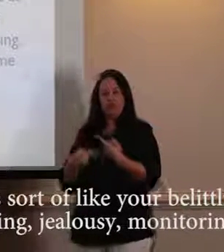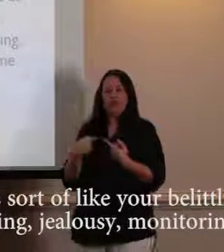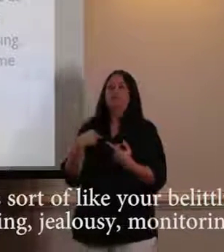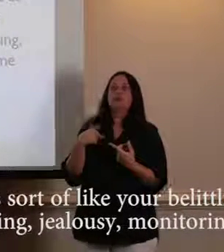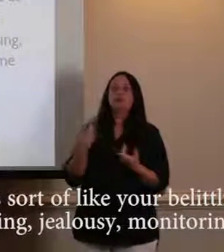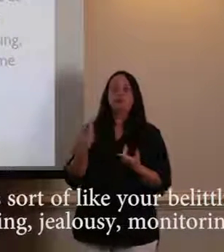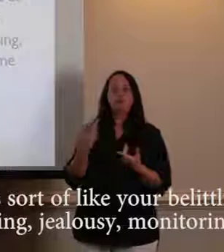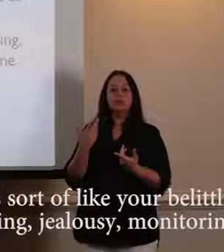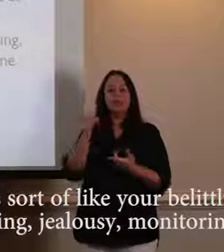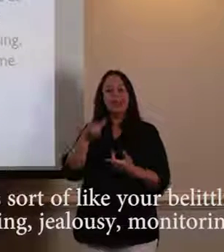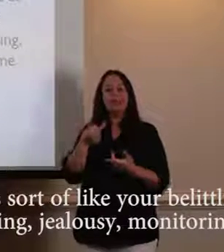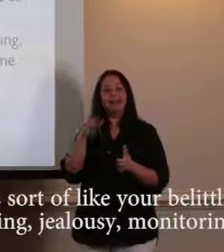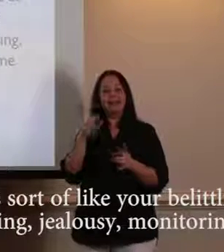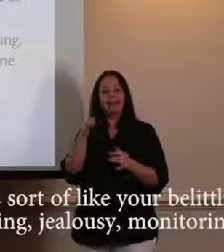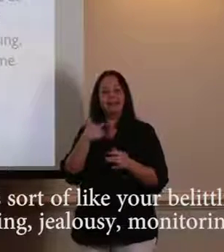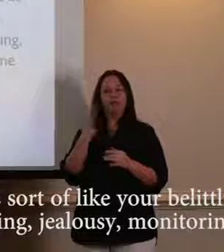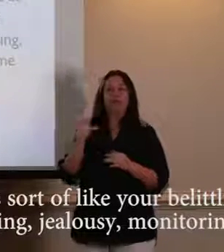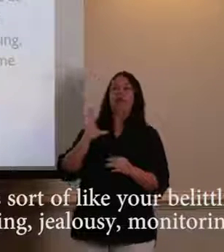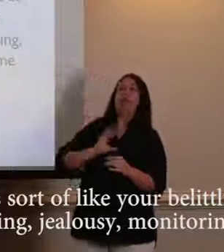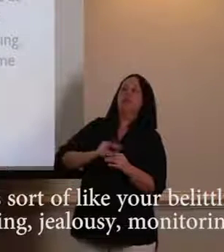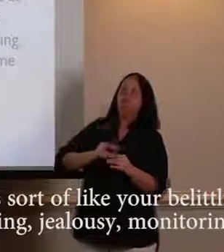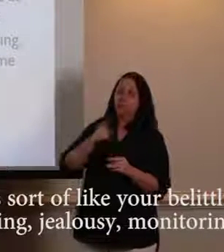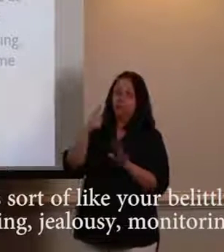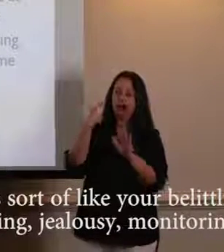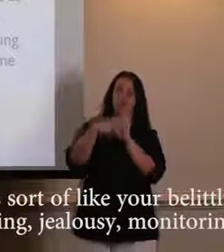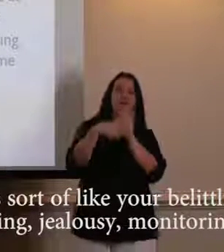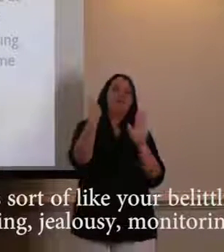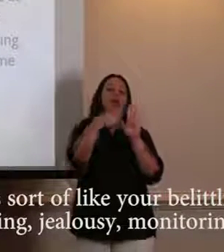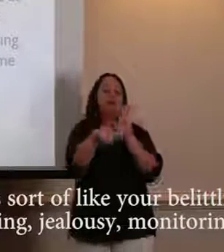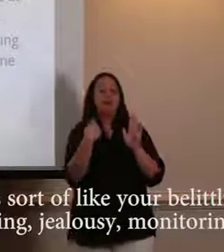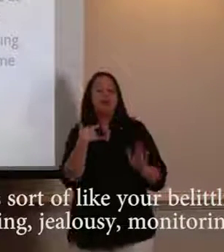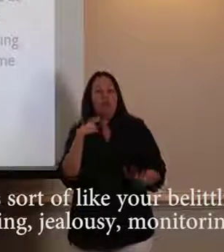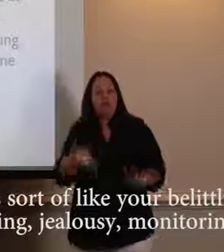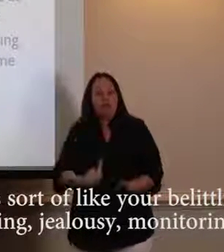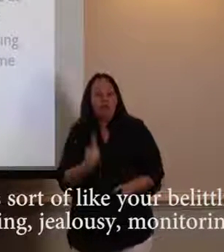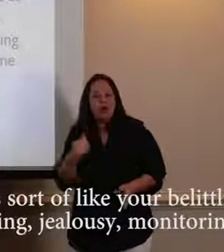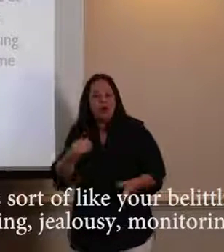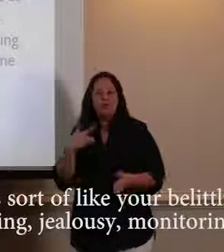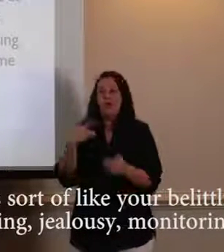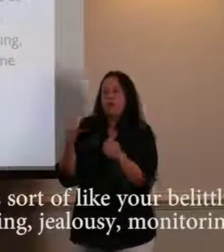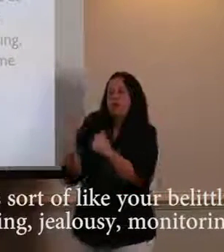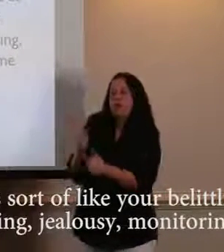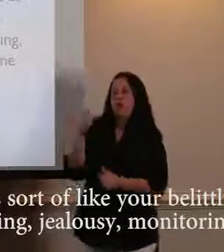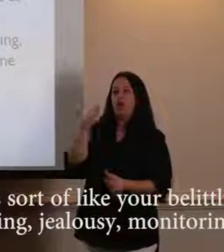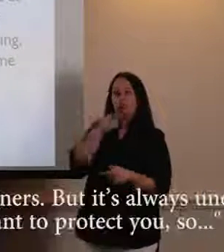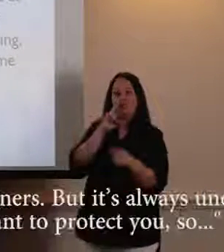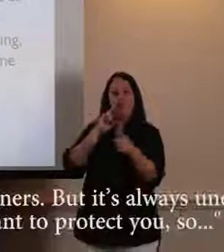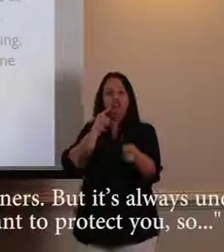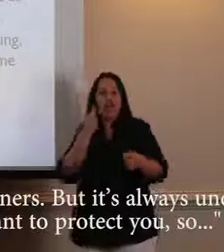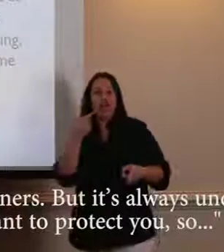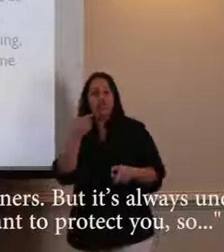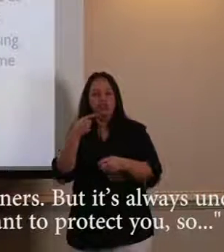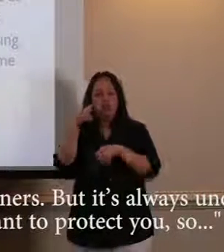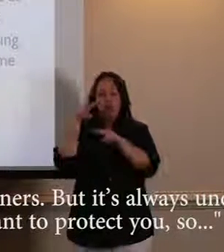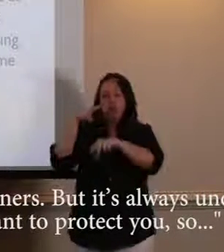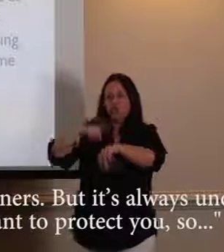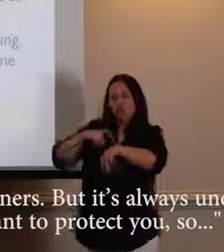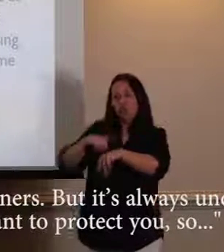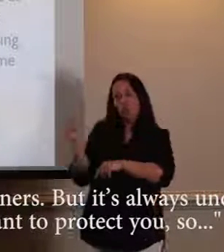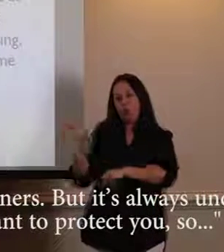that's sort of like you're belittling, ridiculing, insulting, threatening, being jealousy, monitoring time and whereabouts of partners. But